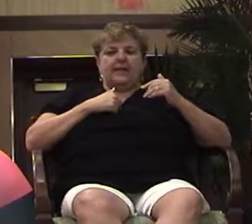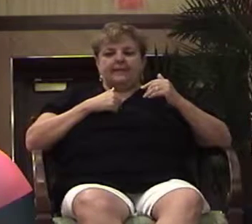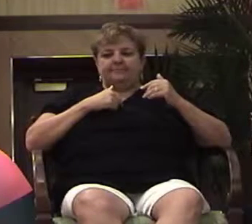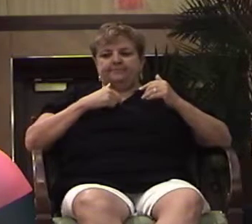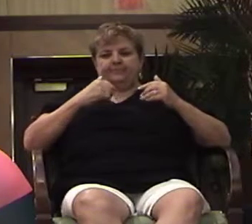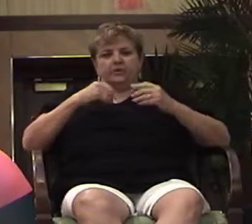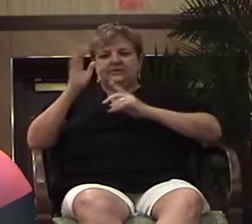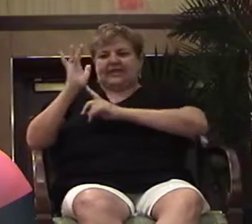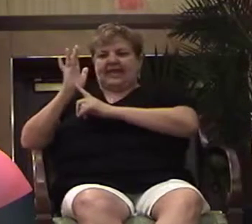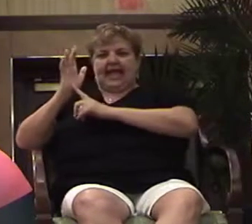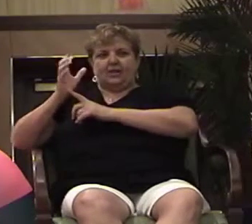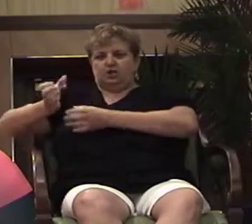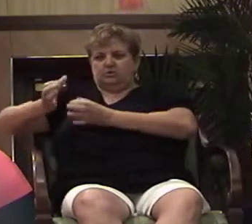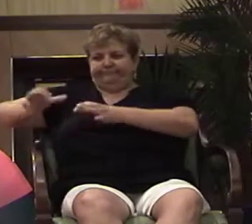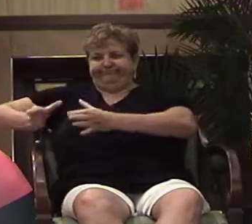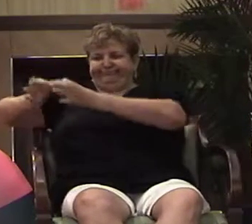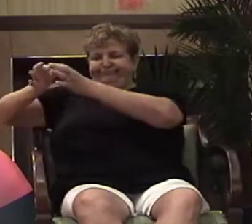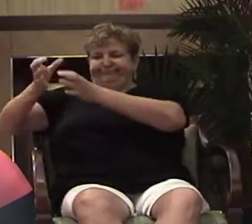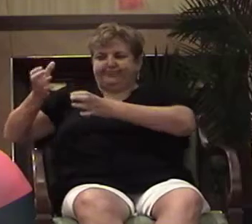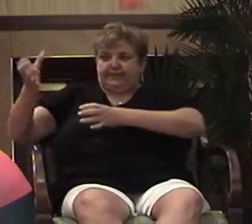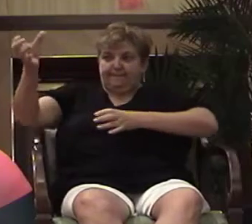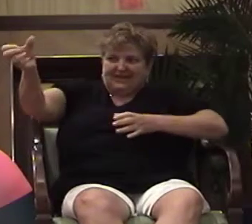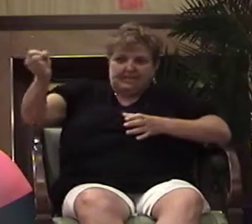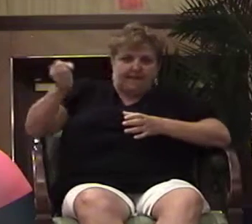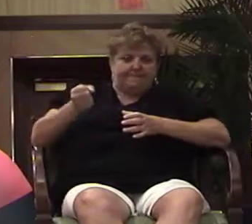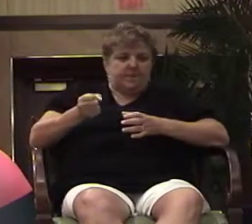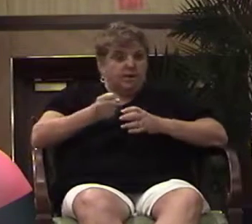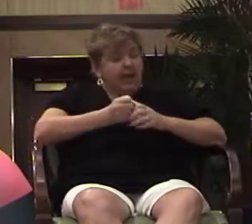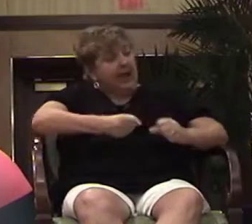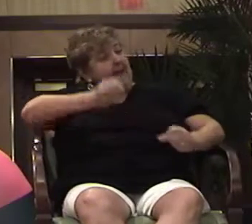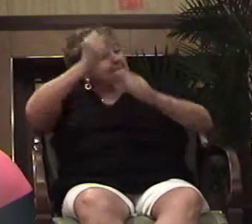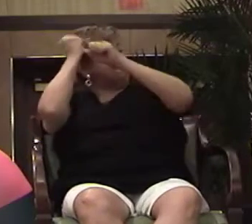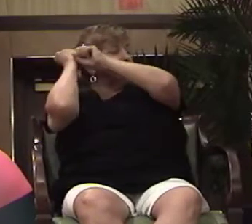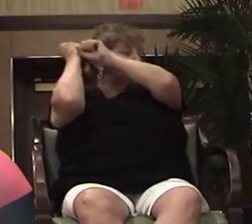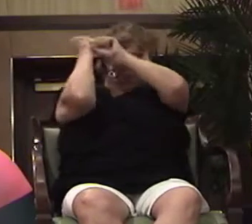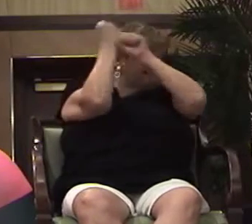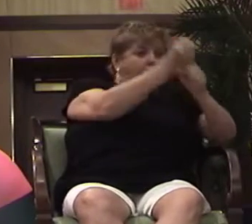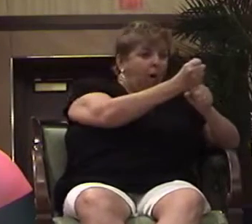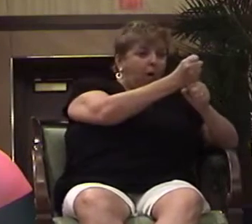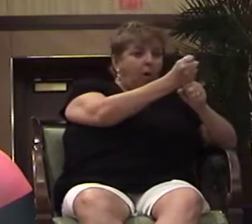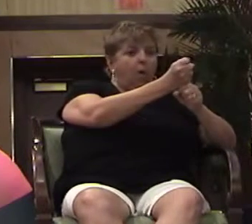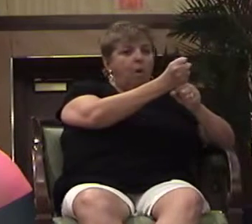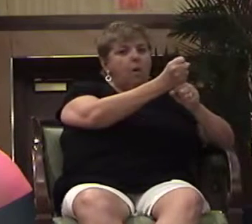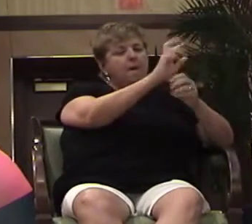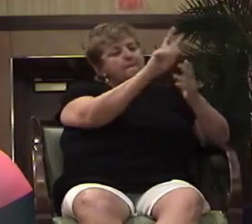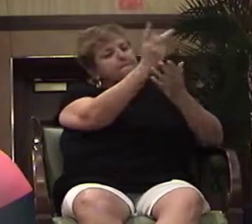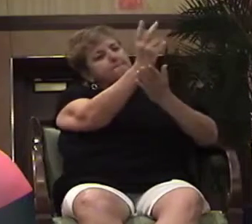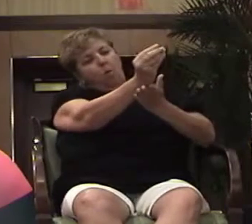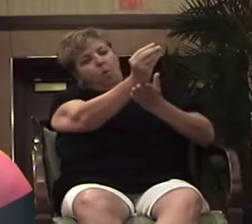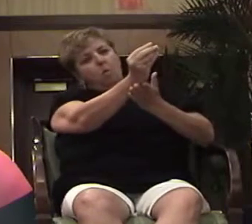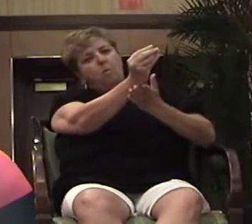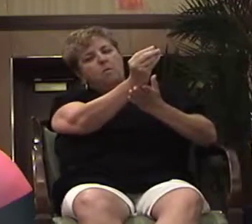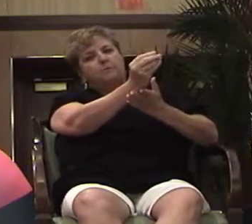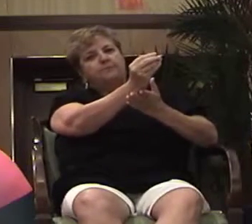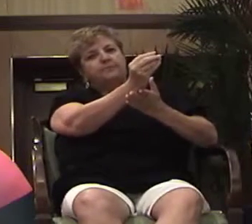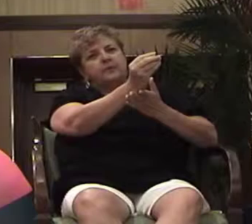the mantel, and he let him have it right on the head and knocked him out. We called the